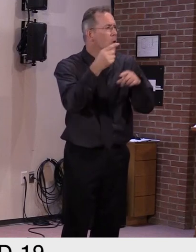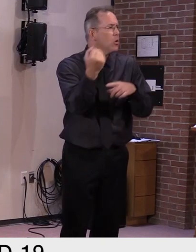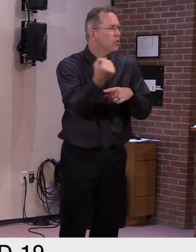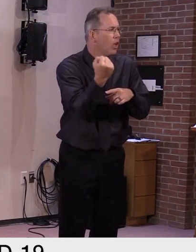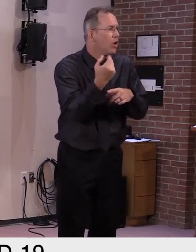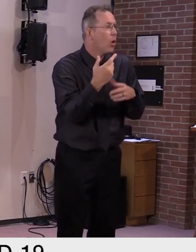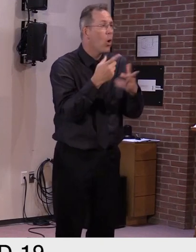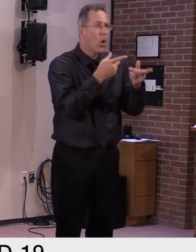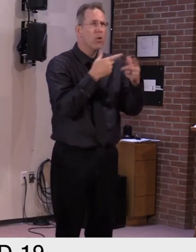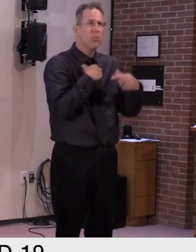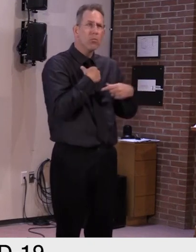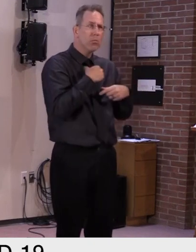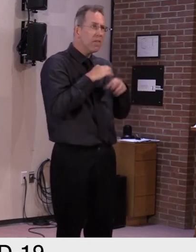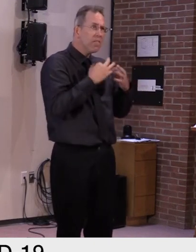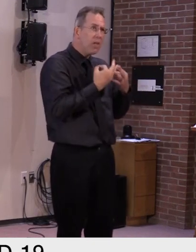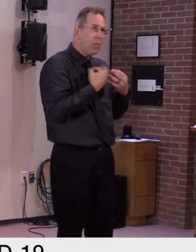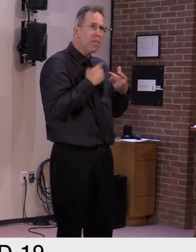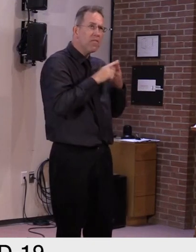tested.